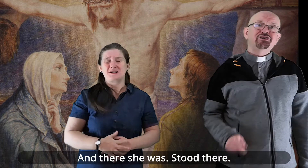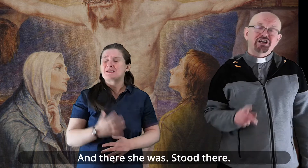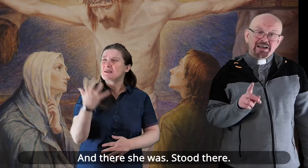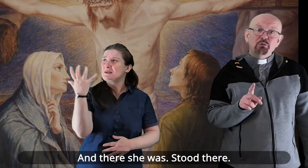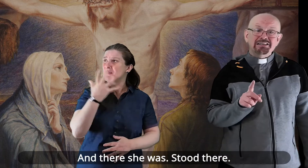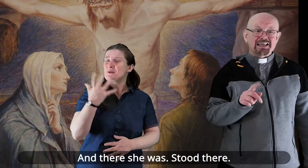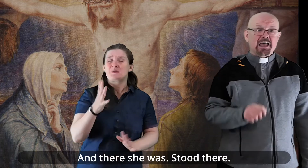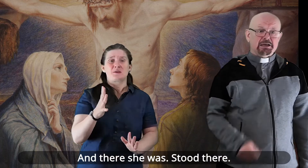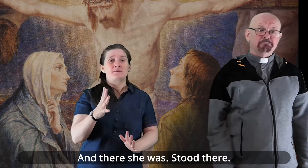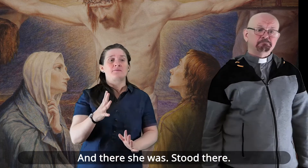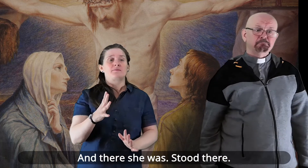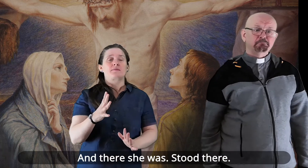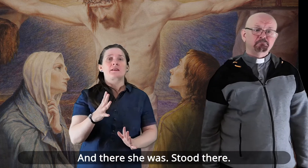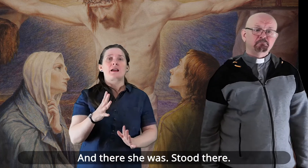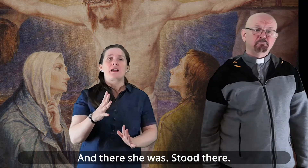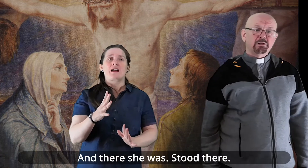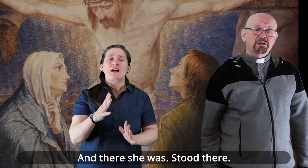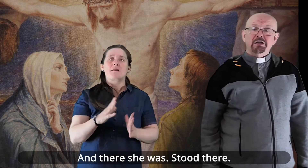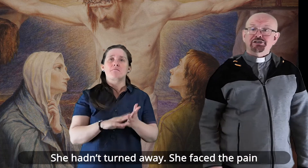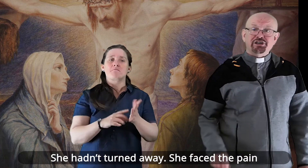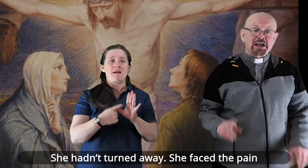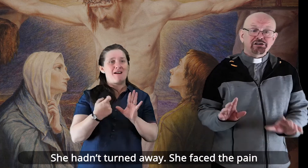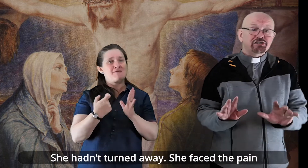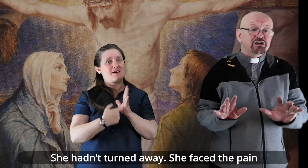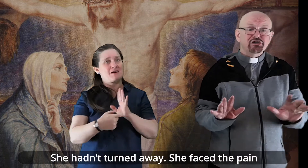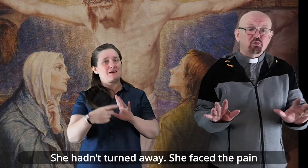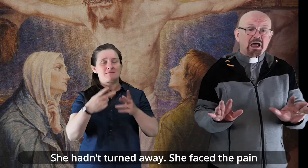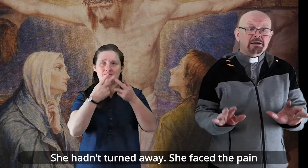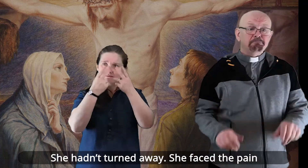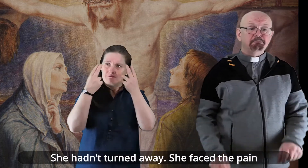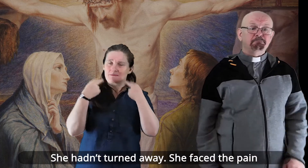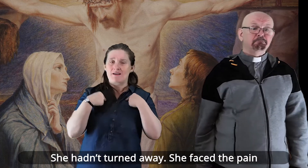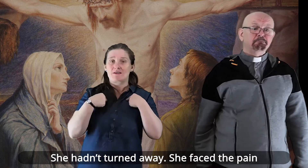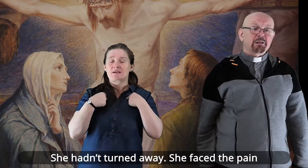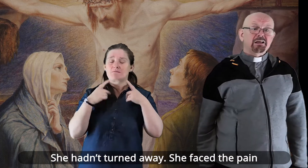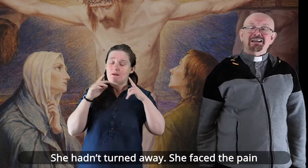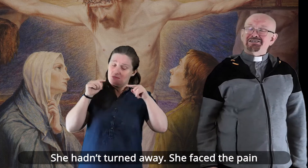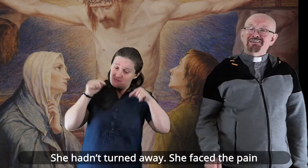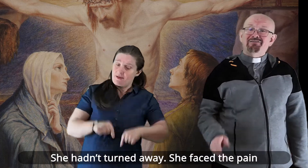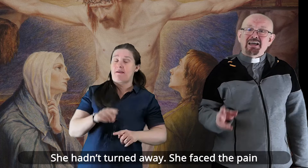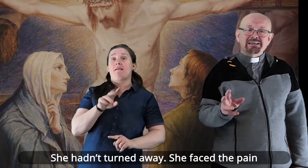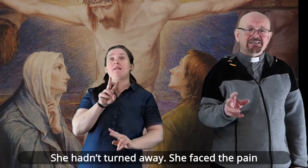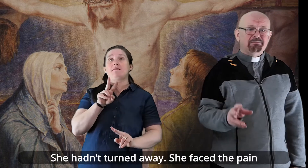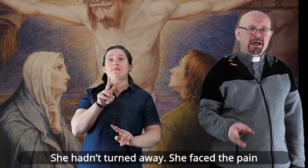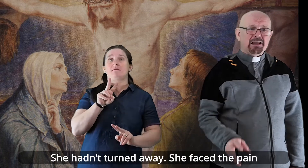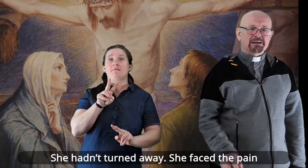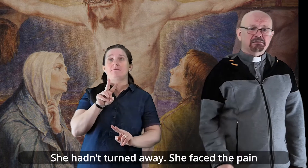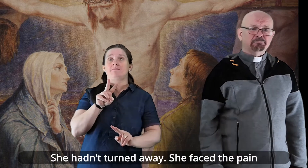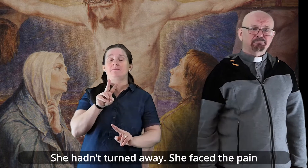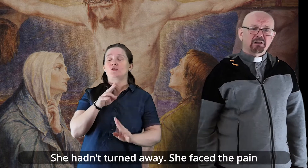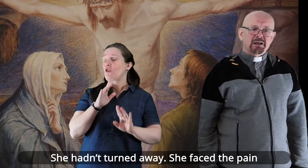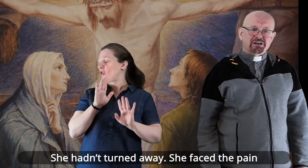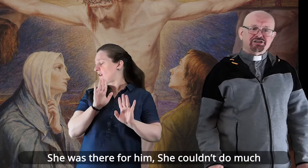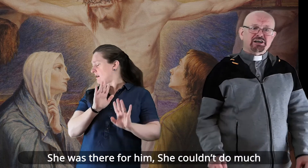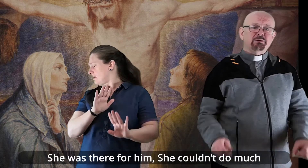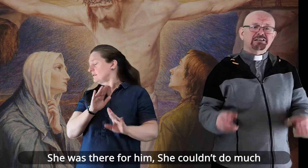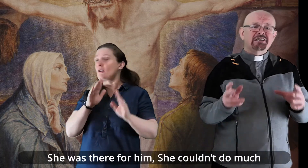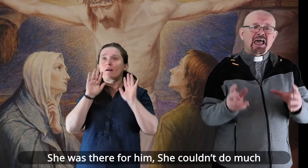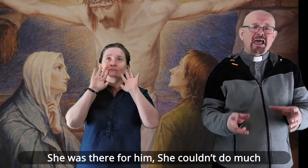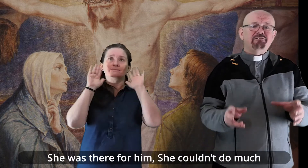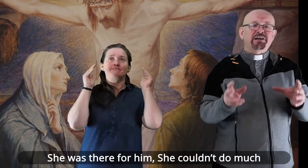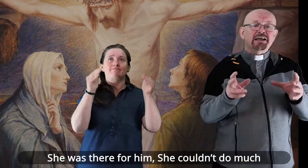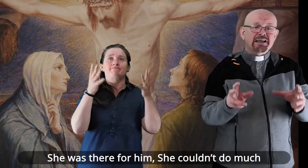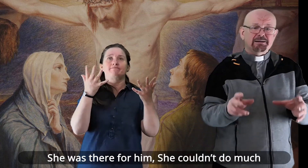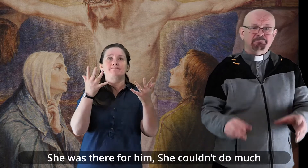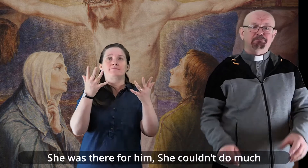And she was there. She hadn't turned away. She faced the pain. She was